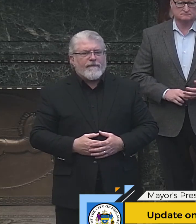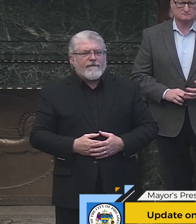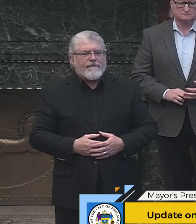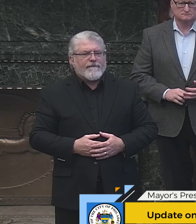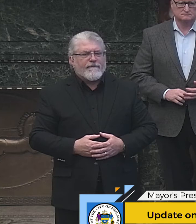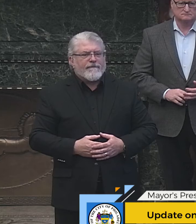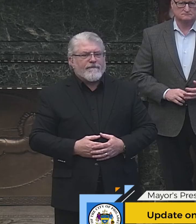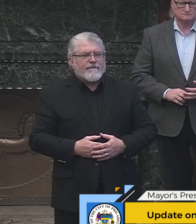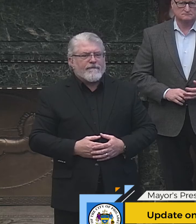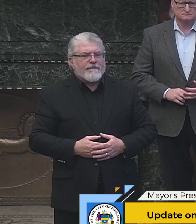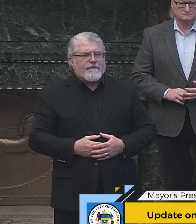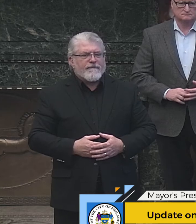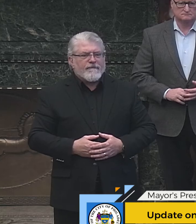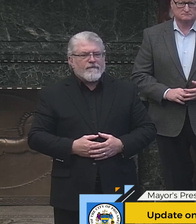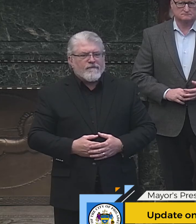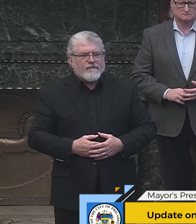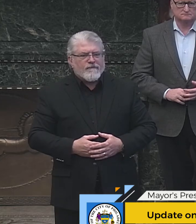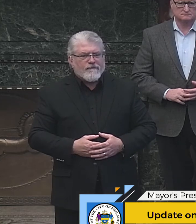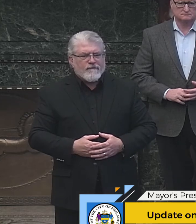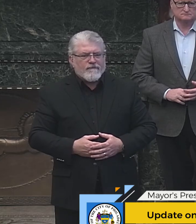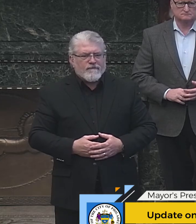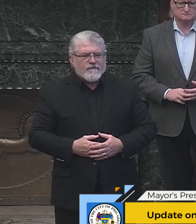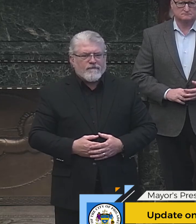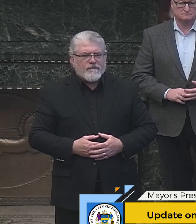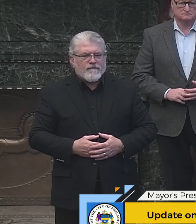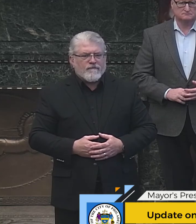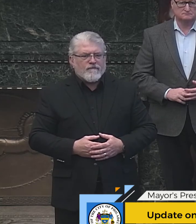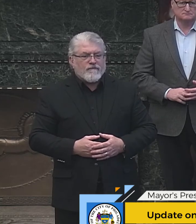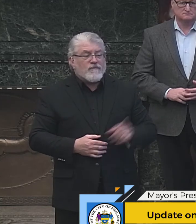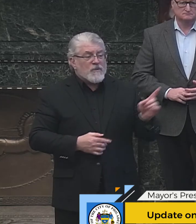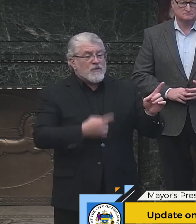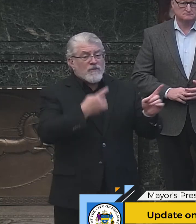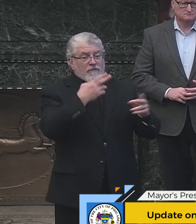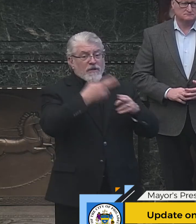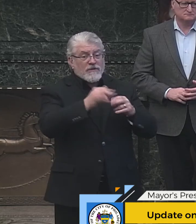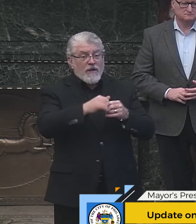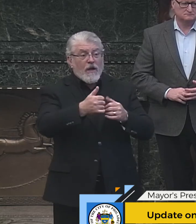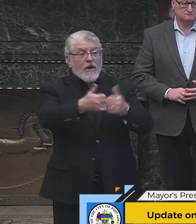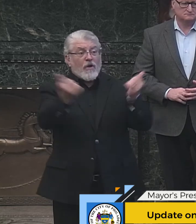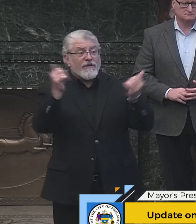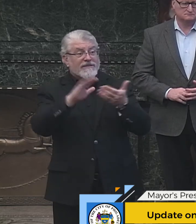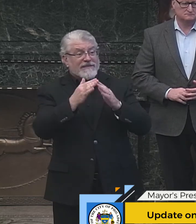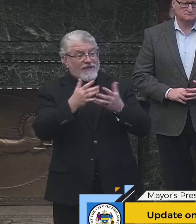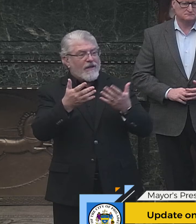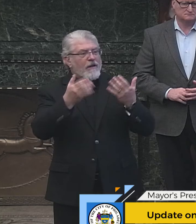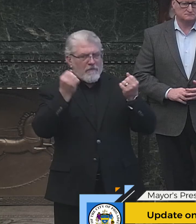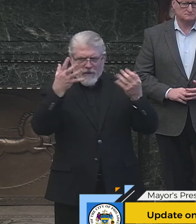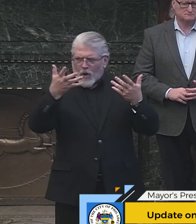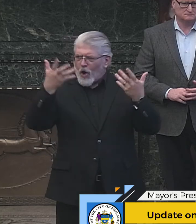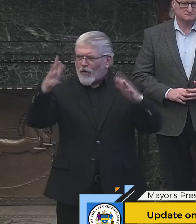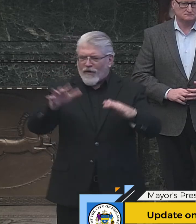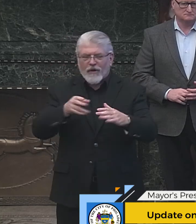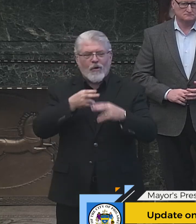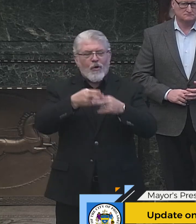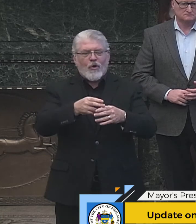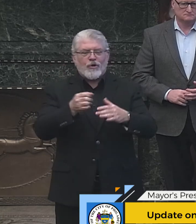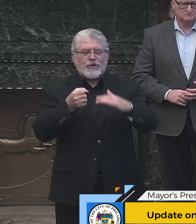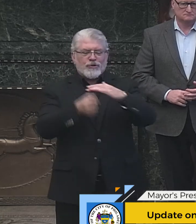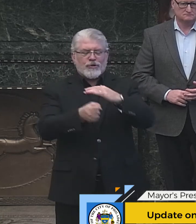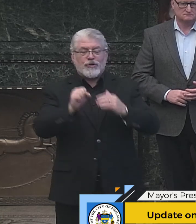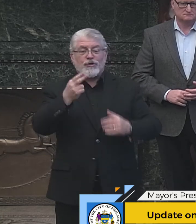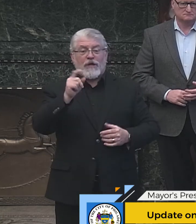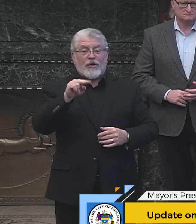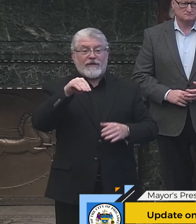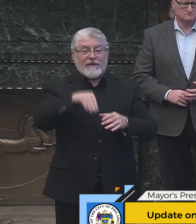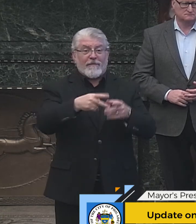Sure. Let me clarify my statement from yesterday. When we had a refinery explode in South Philadelphia, we told